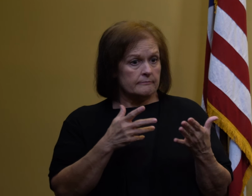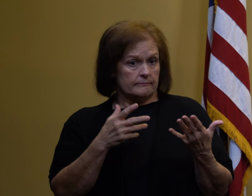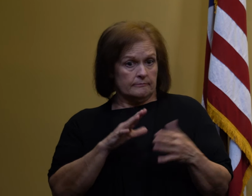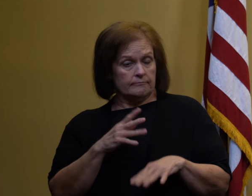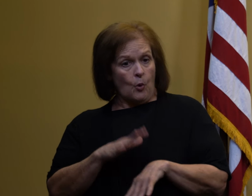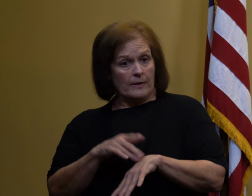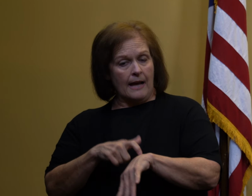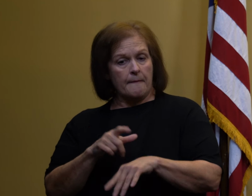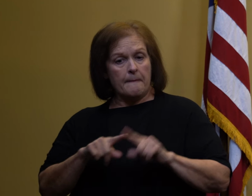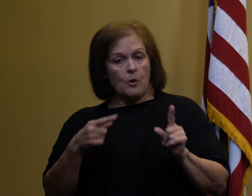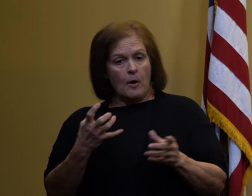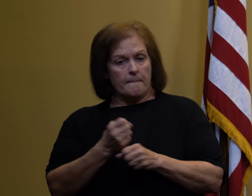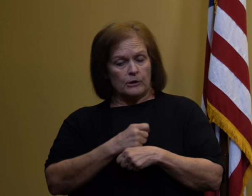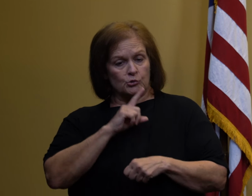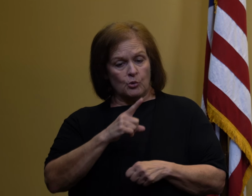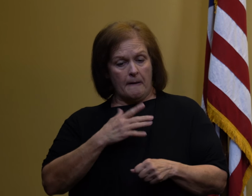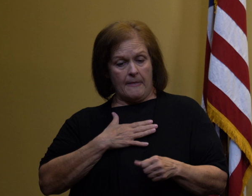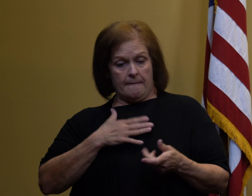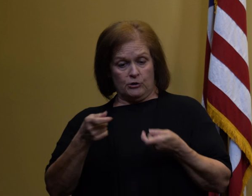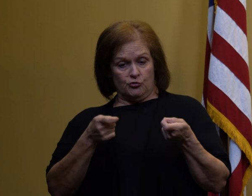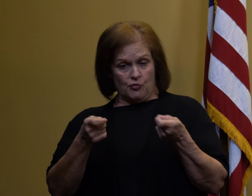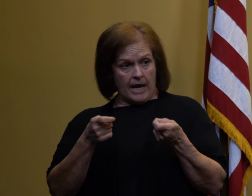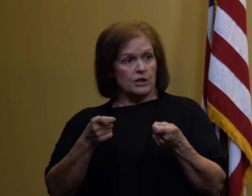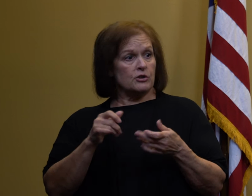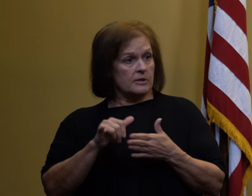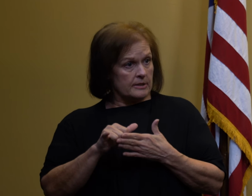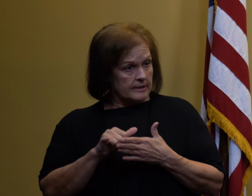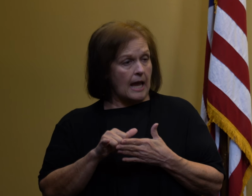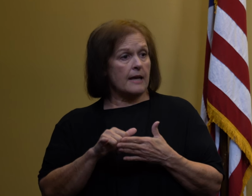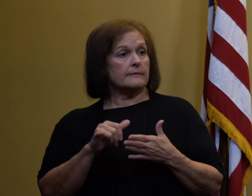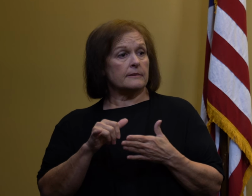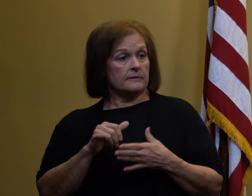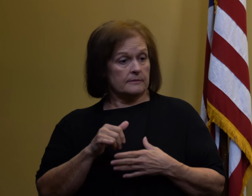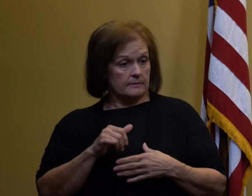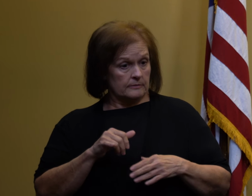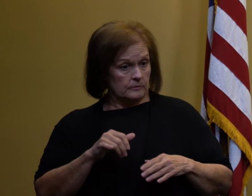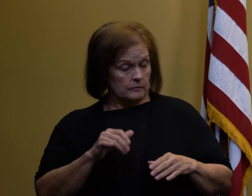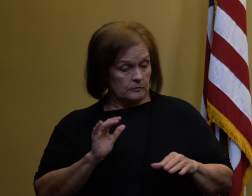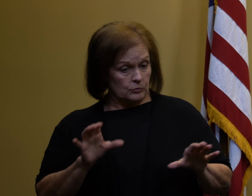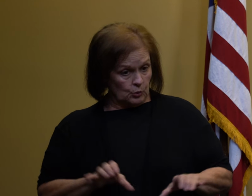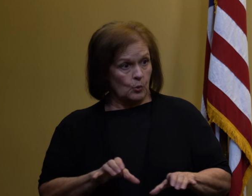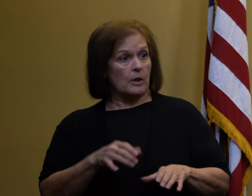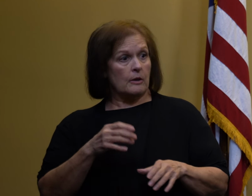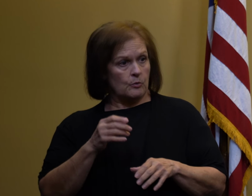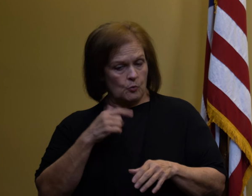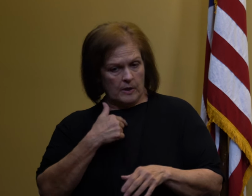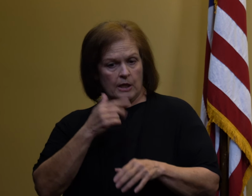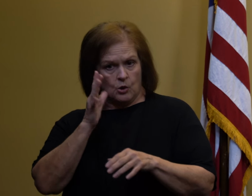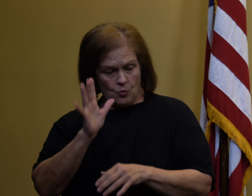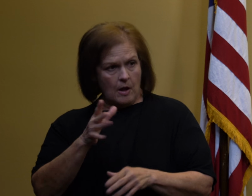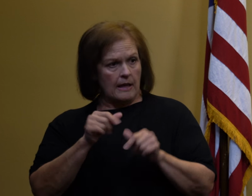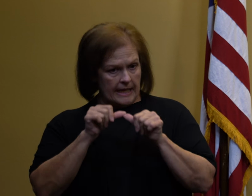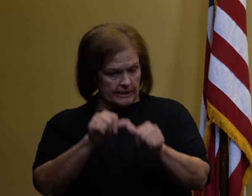I believe that my administration, based on things that we have put in place, speak to that, and we'll continue to improve every step